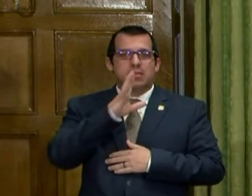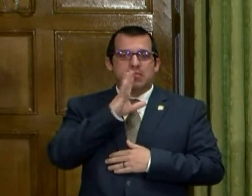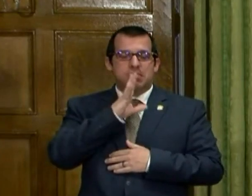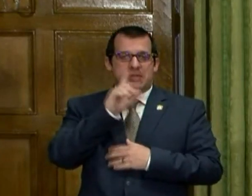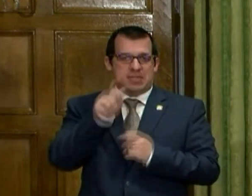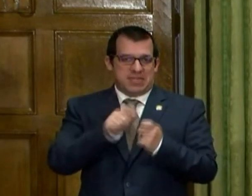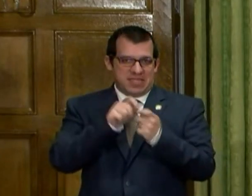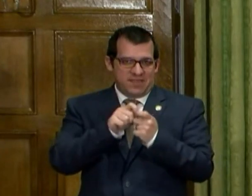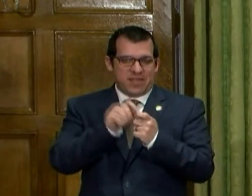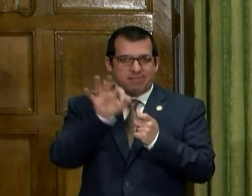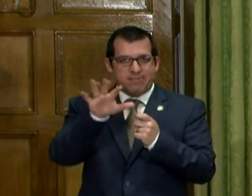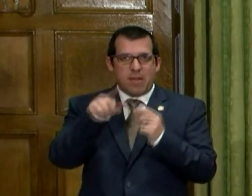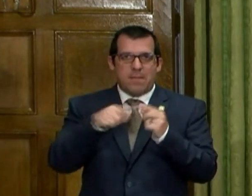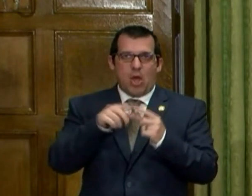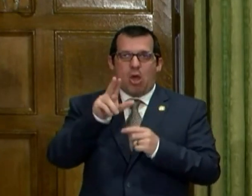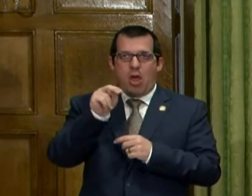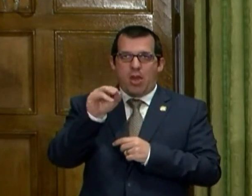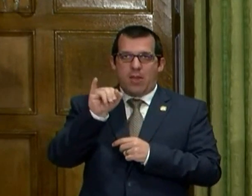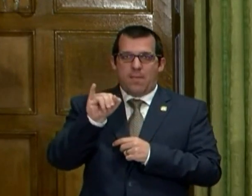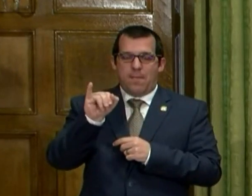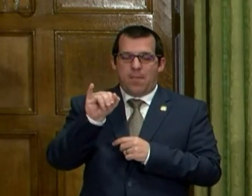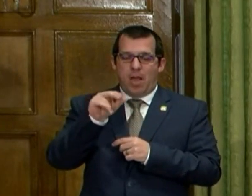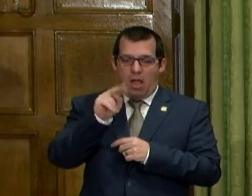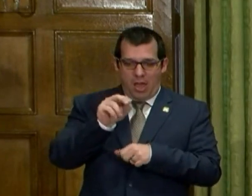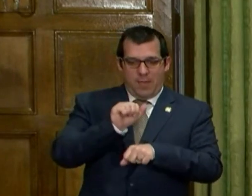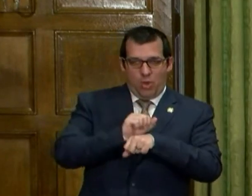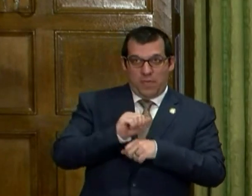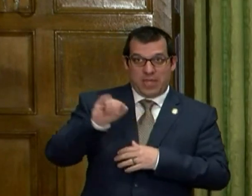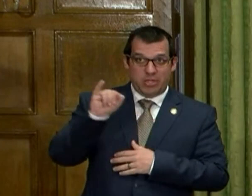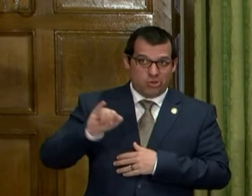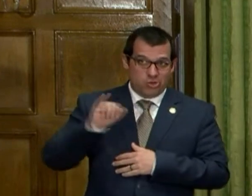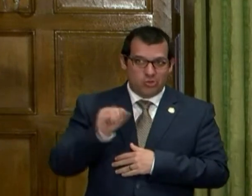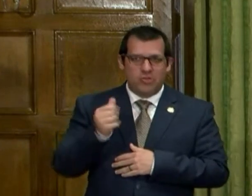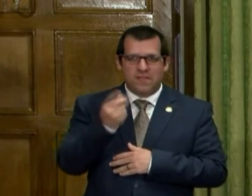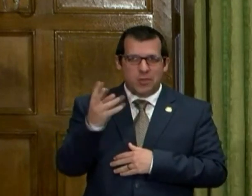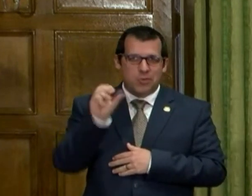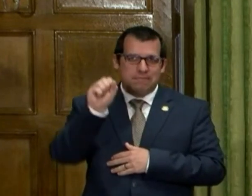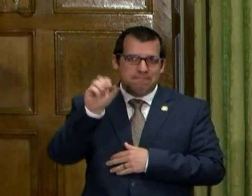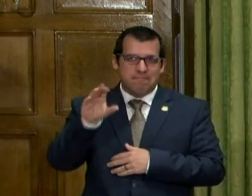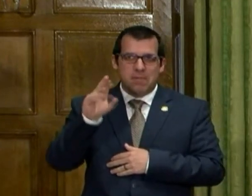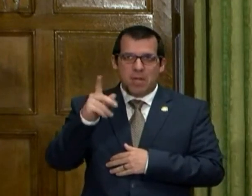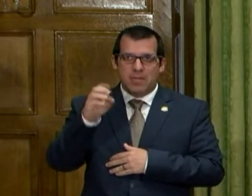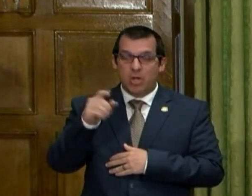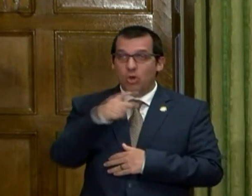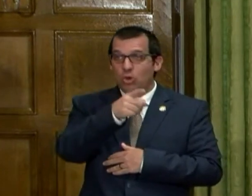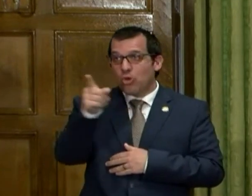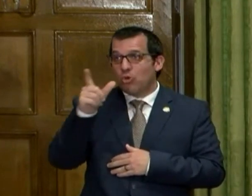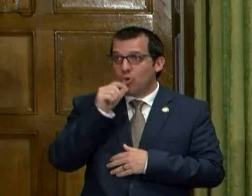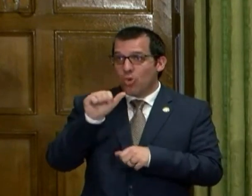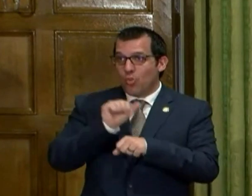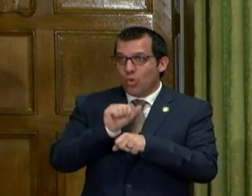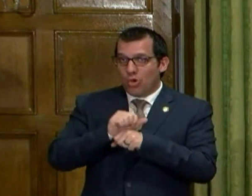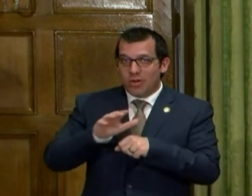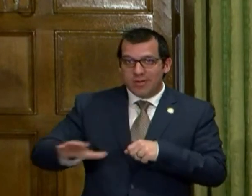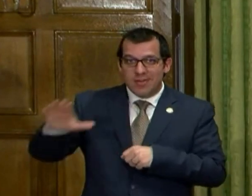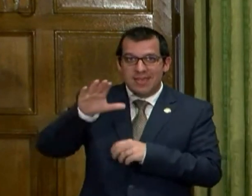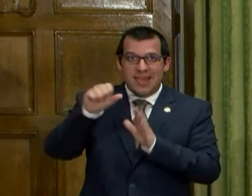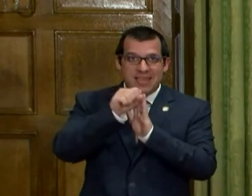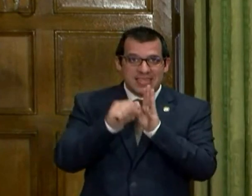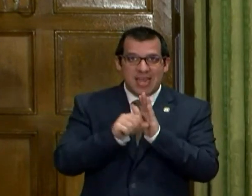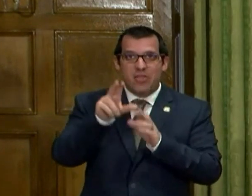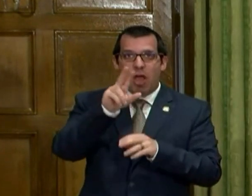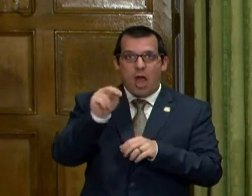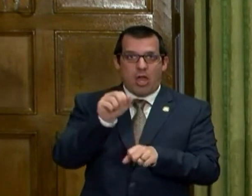about our unemployment insurance and just a couple of updates. And first to, all the workers who are out there around the state in our